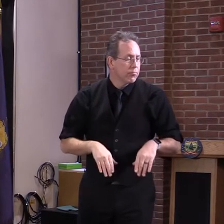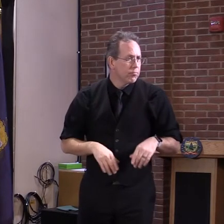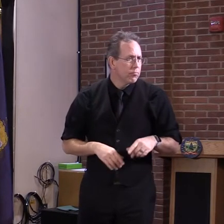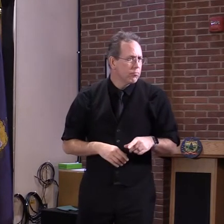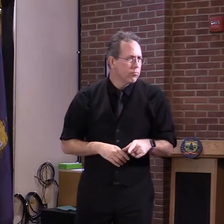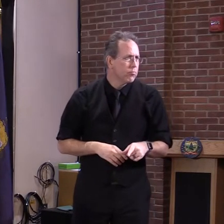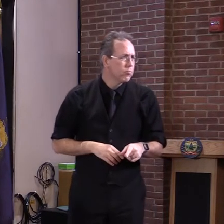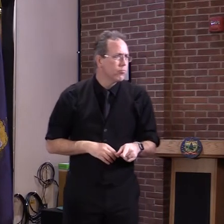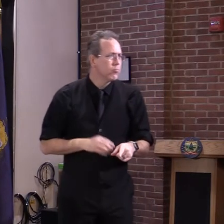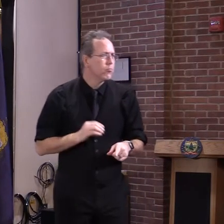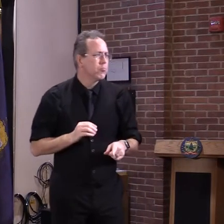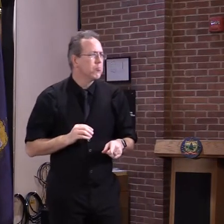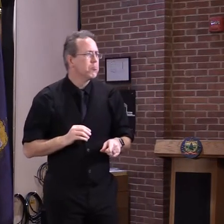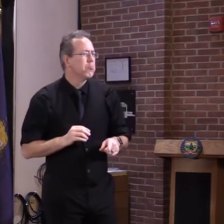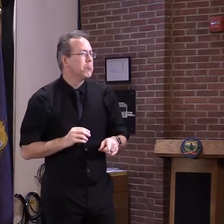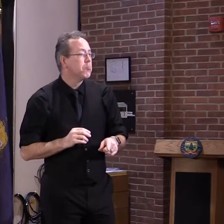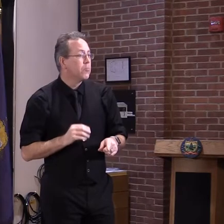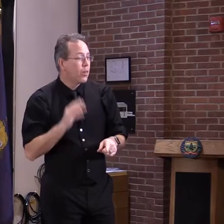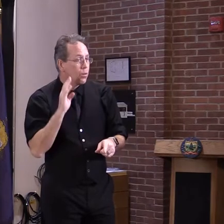Ed Barber?